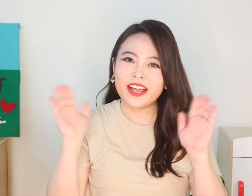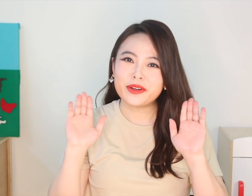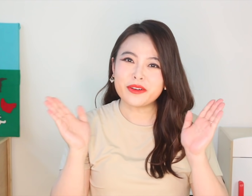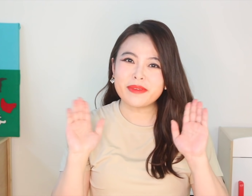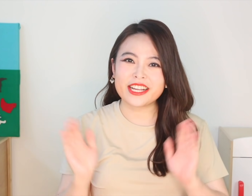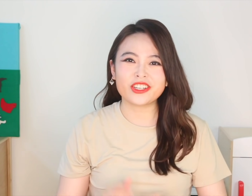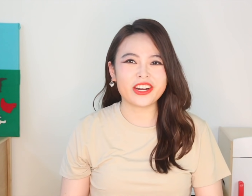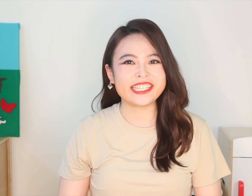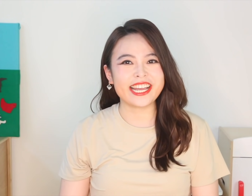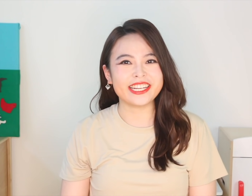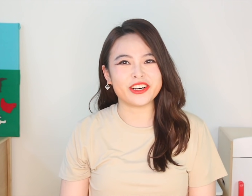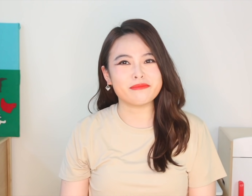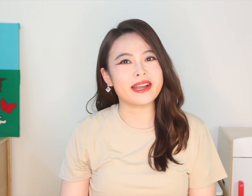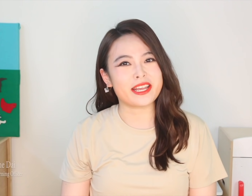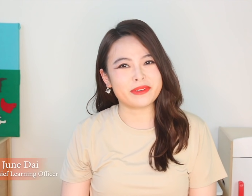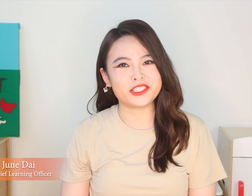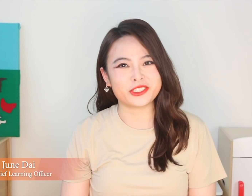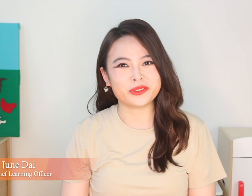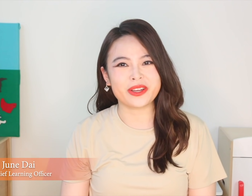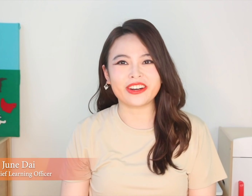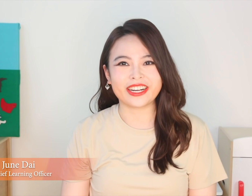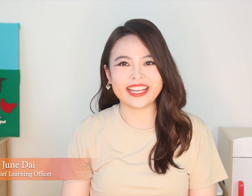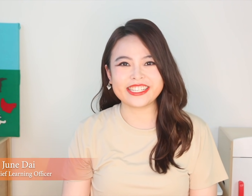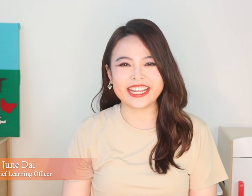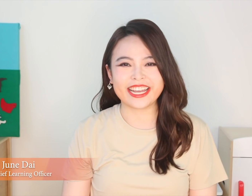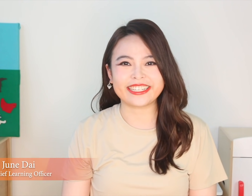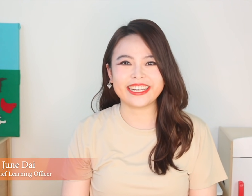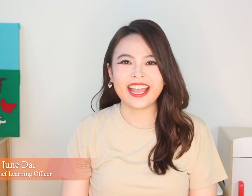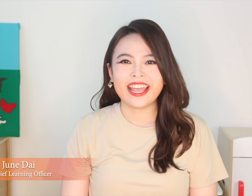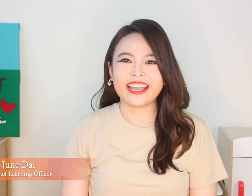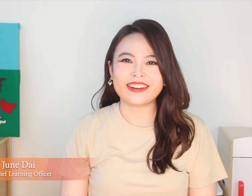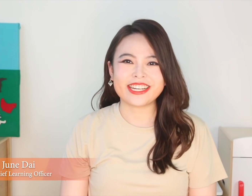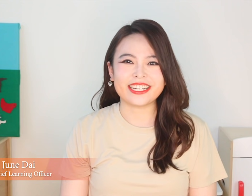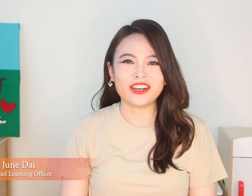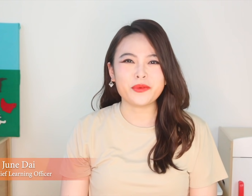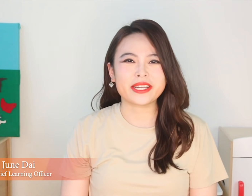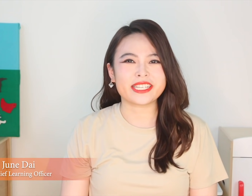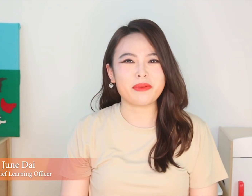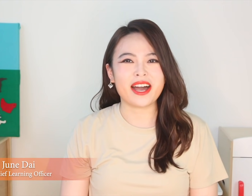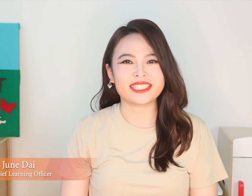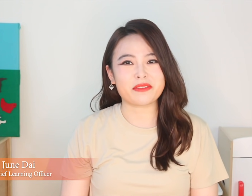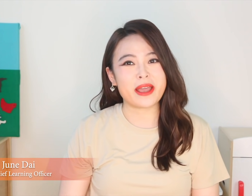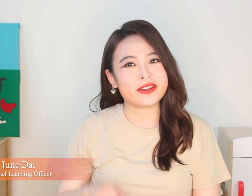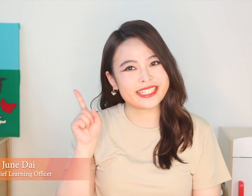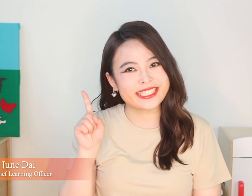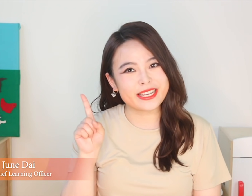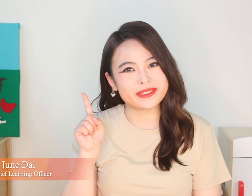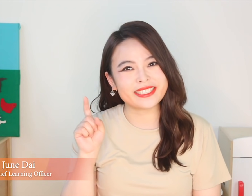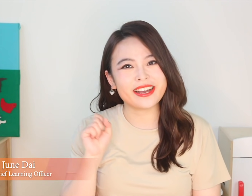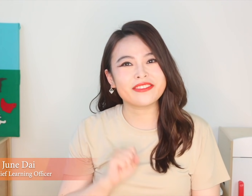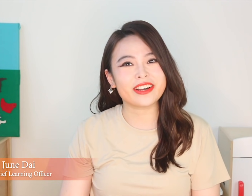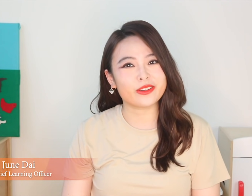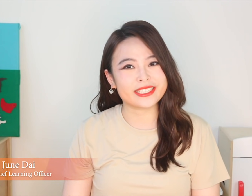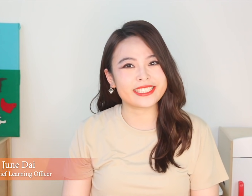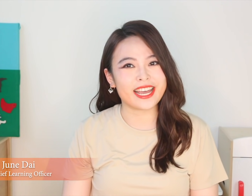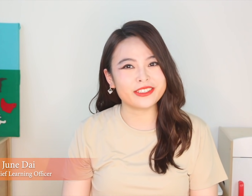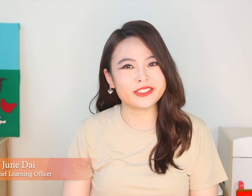Hi, welcome back to our channel. My name is June with RDH Care. In our channel, we share positive parenting tips. Follow us now to have